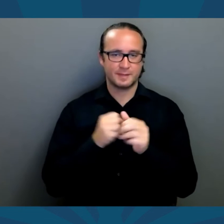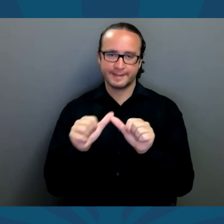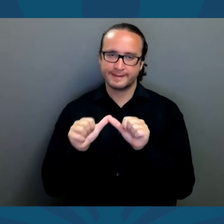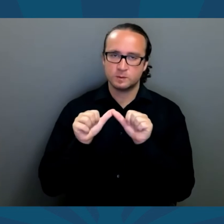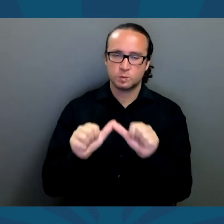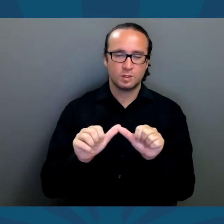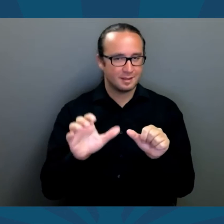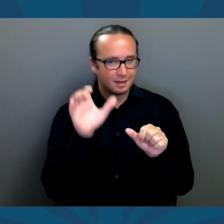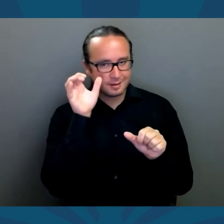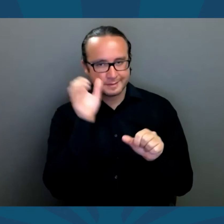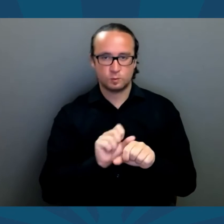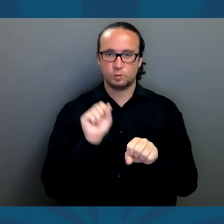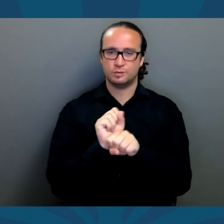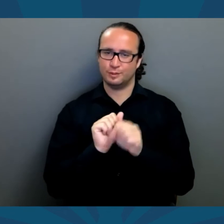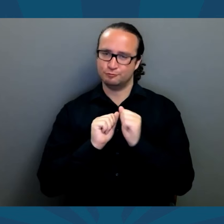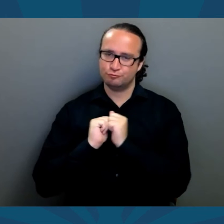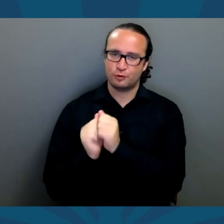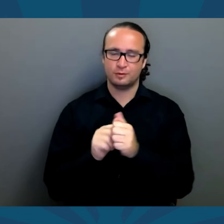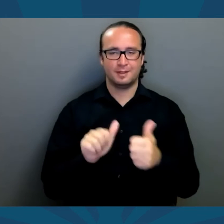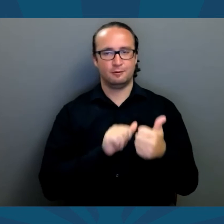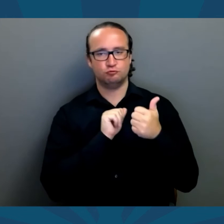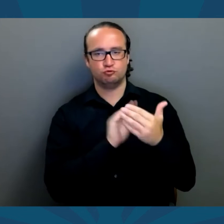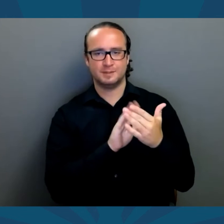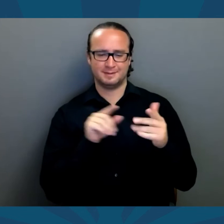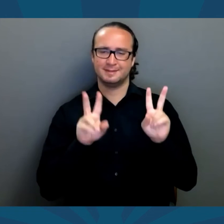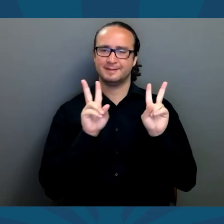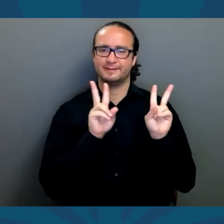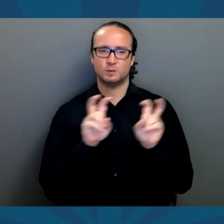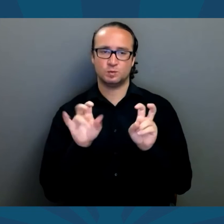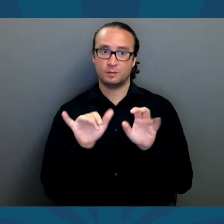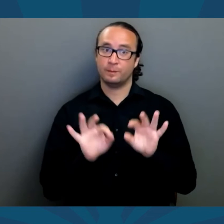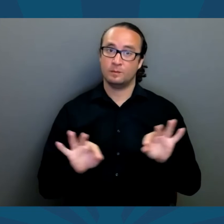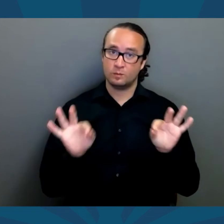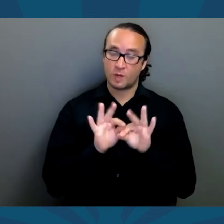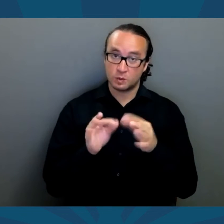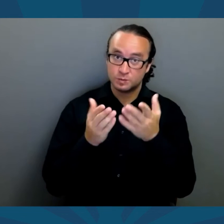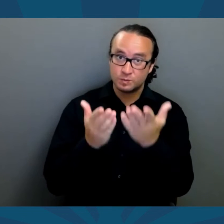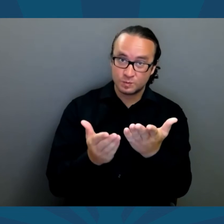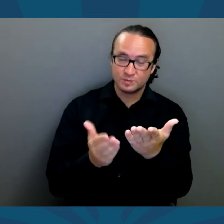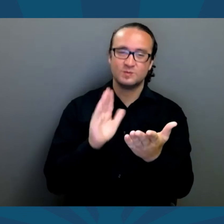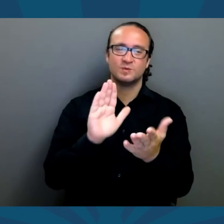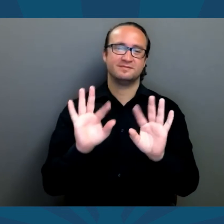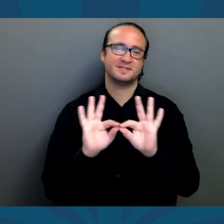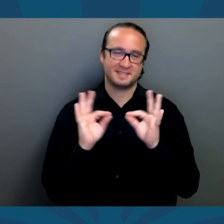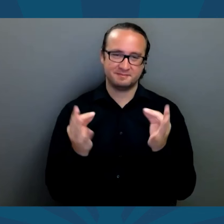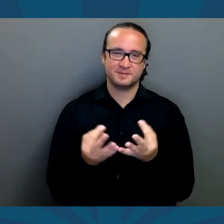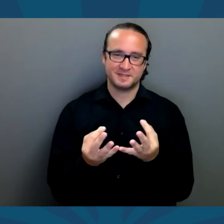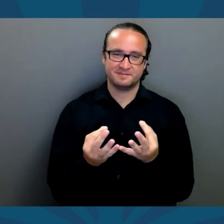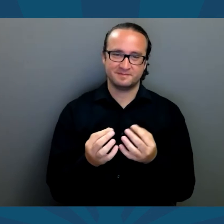where I've continued to listen and work together to address the issues that are important to you and your